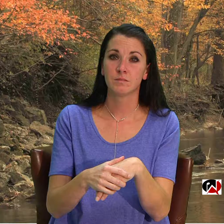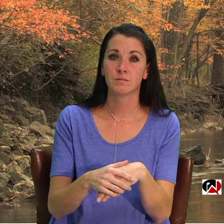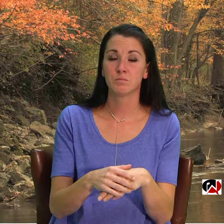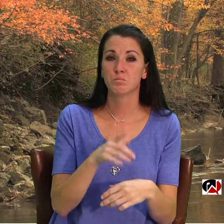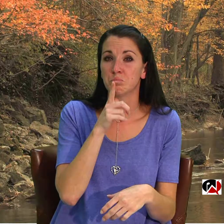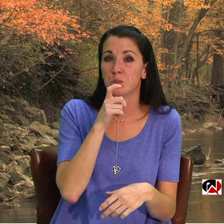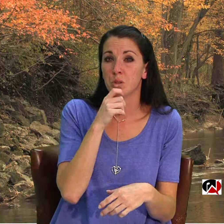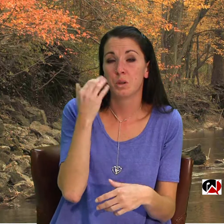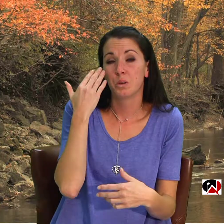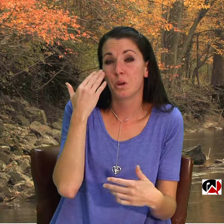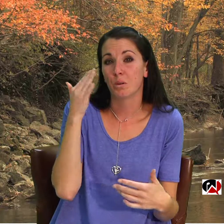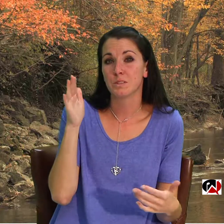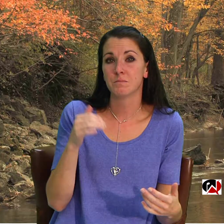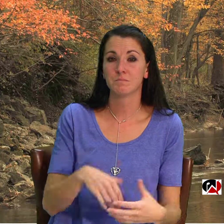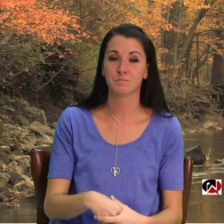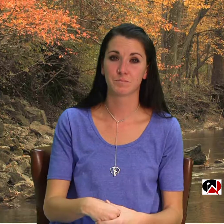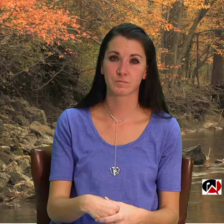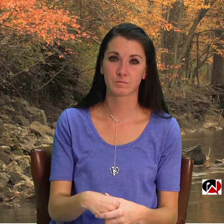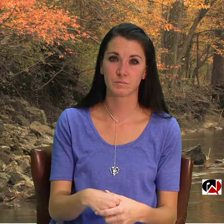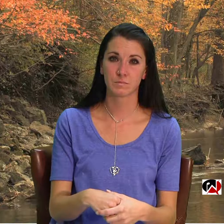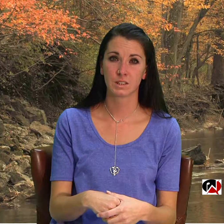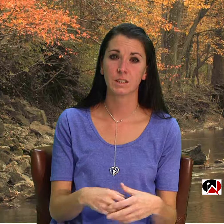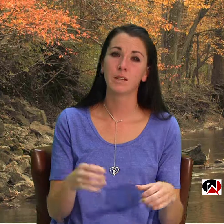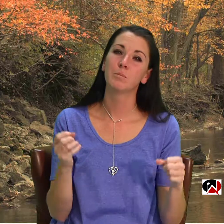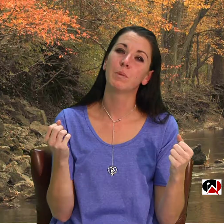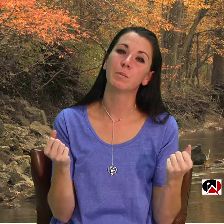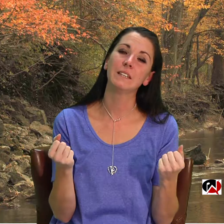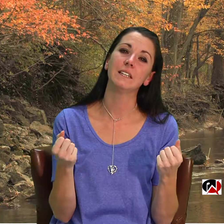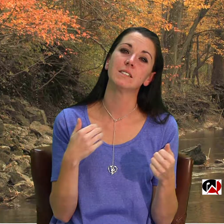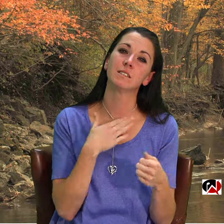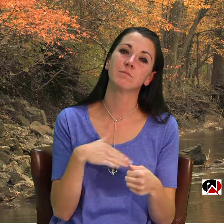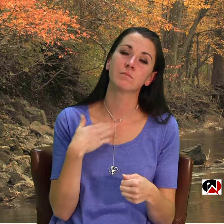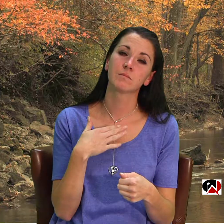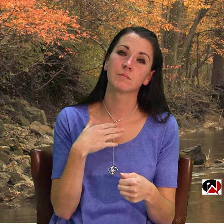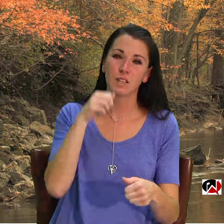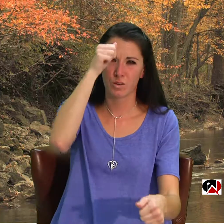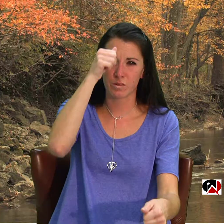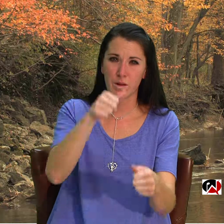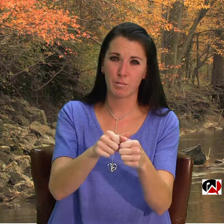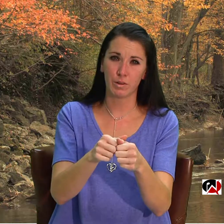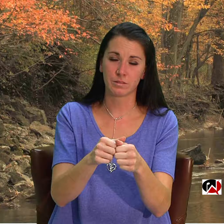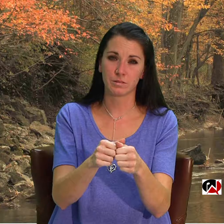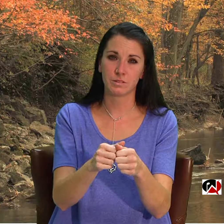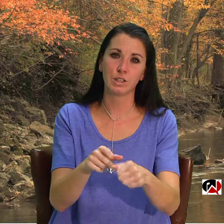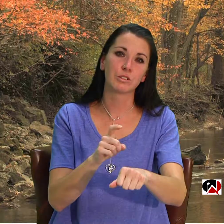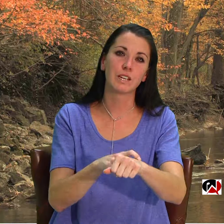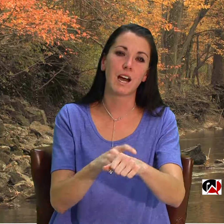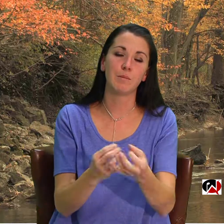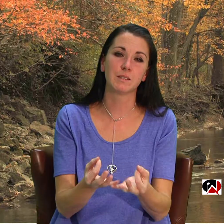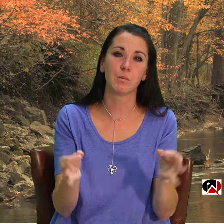Maybe visit your family, or maybe just go on a drive. Who